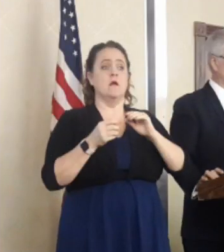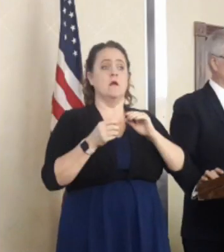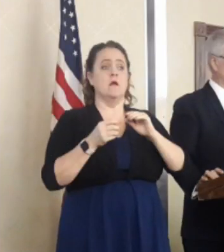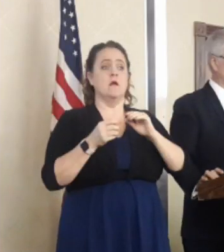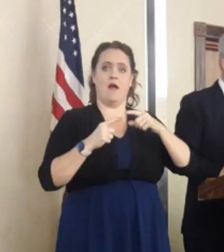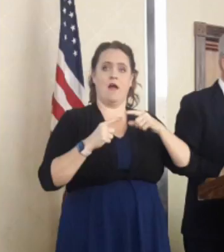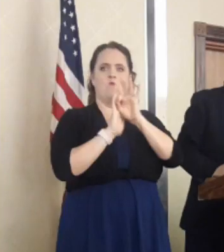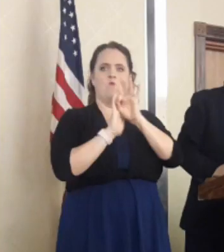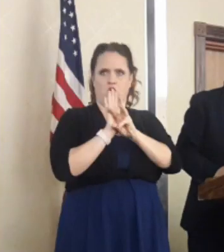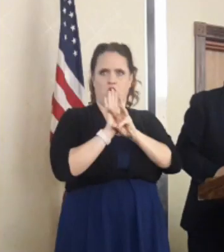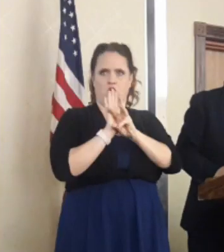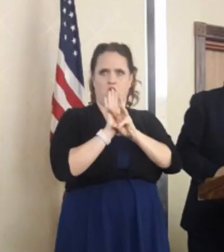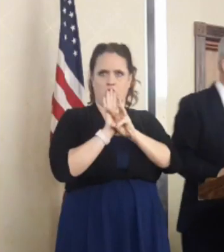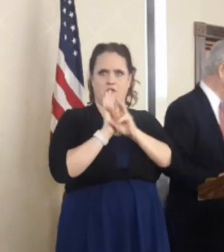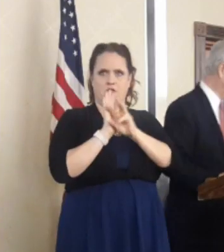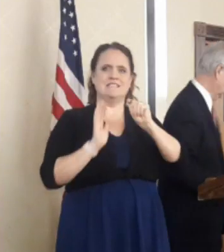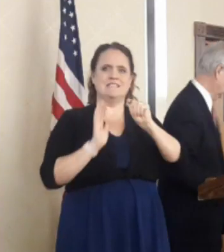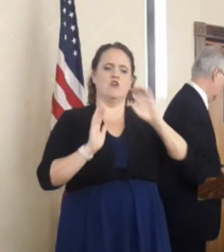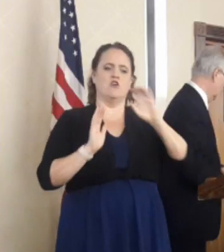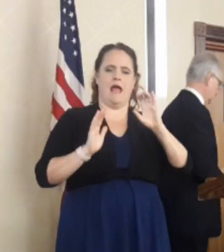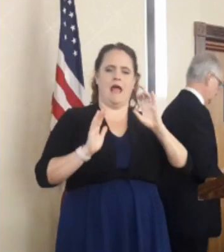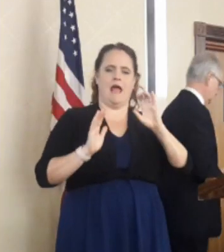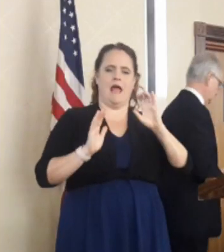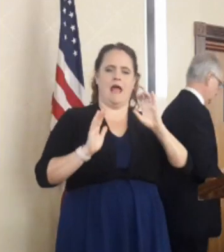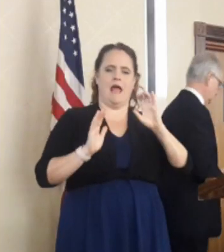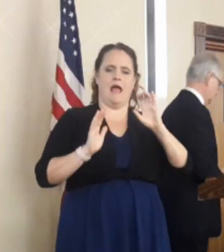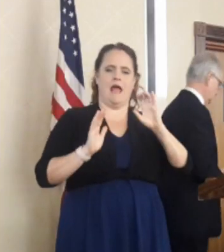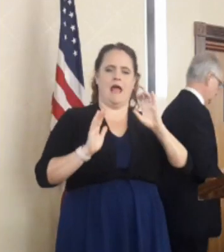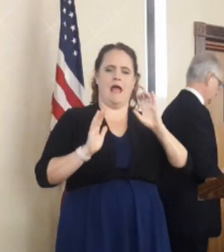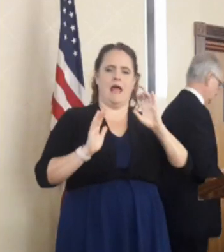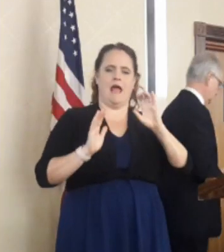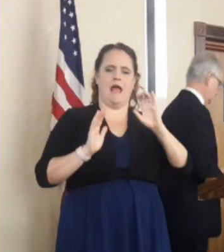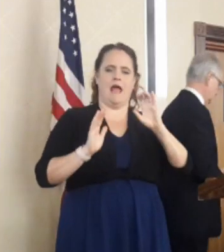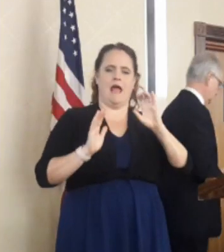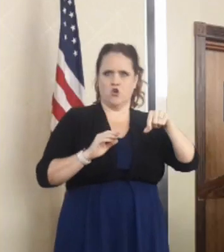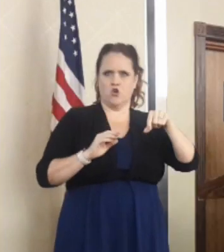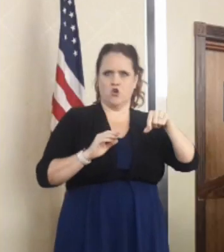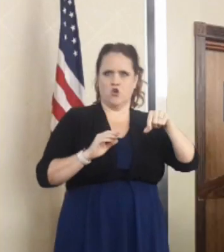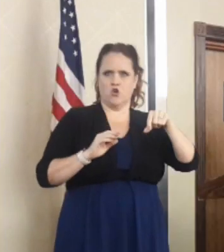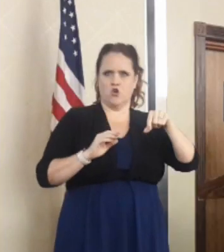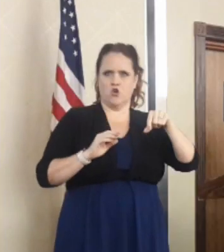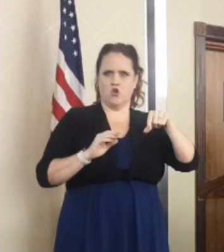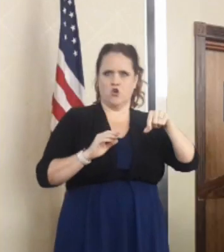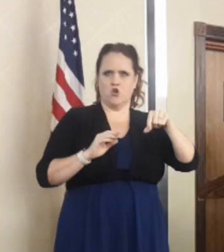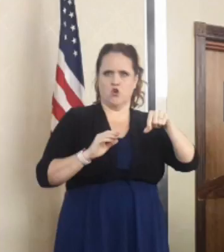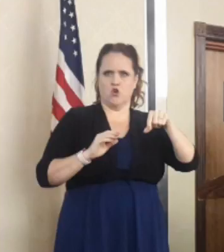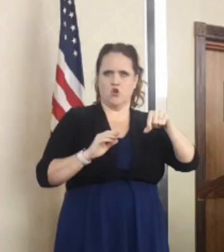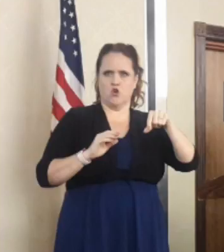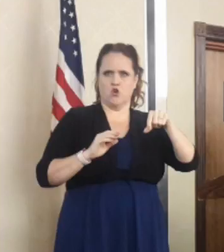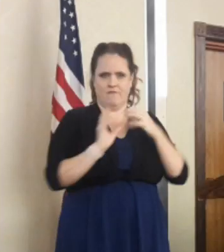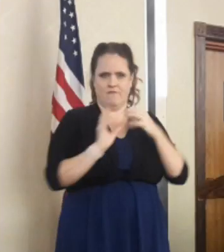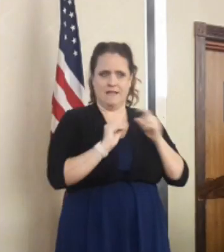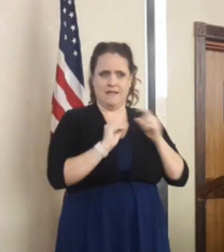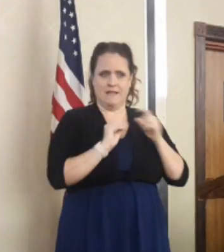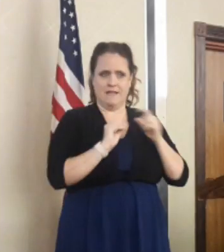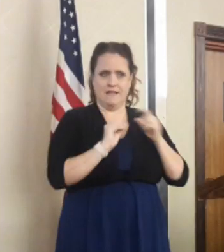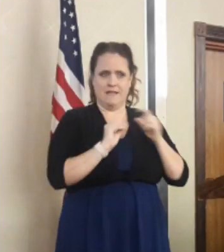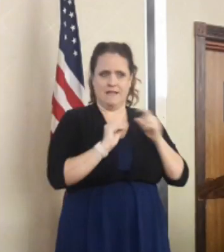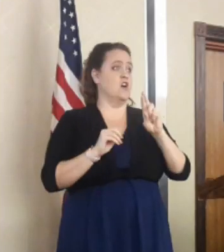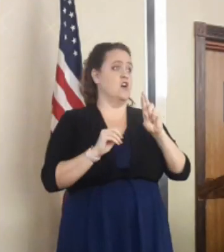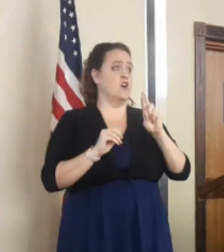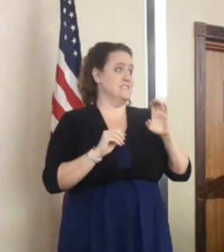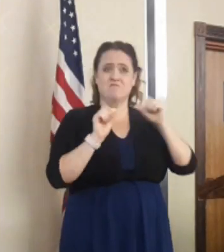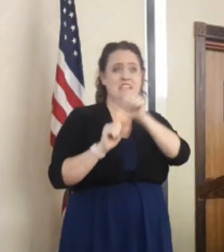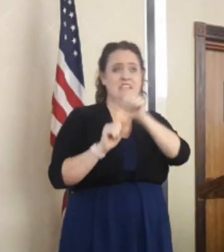County Republican headquarters. You are welcome to come. Any SRC member can